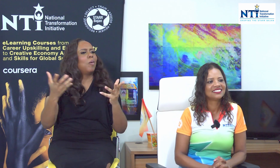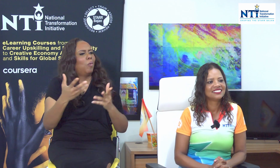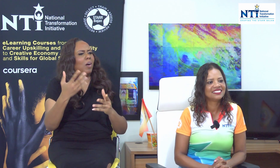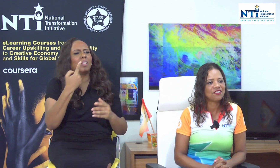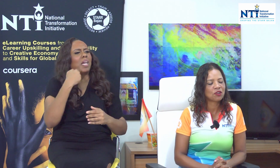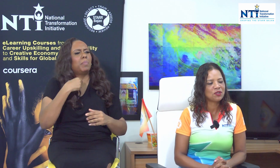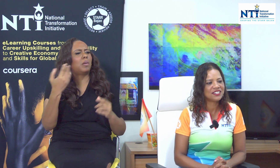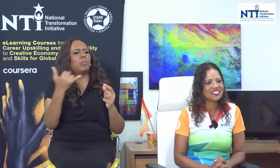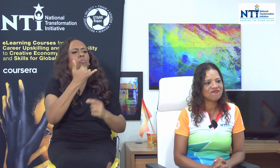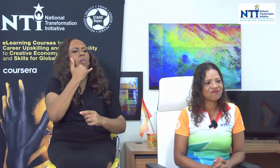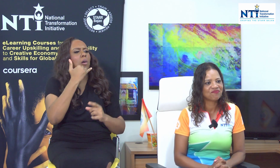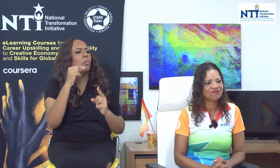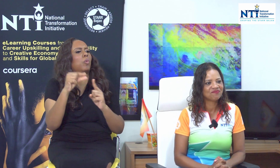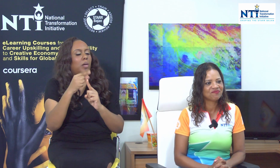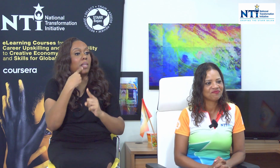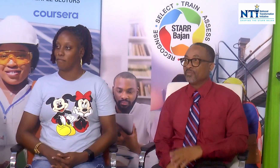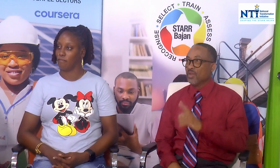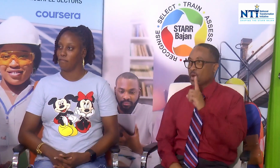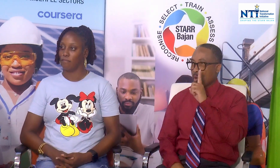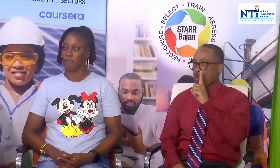the deaf community?